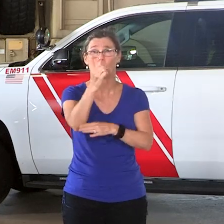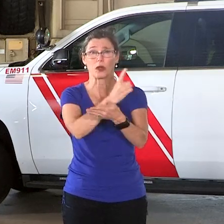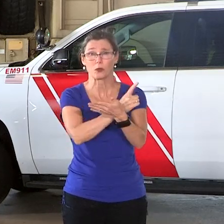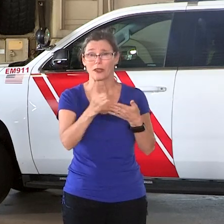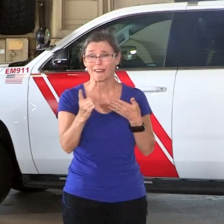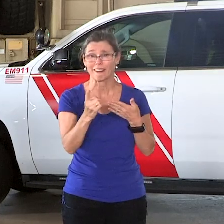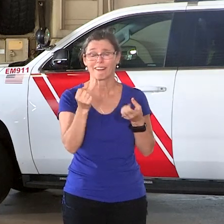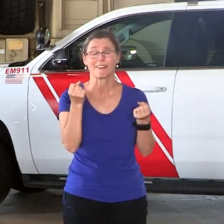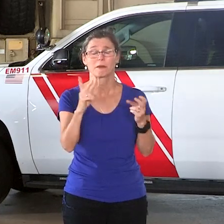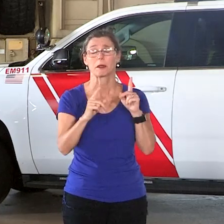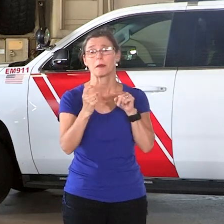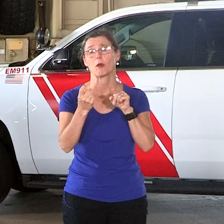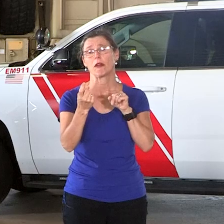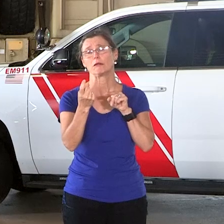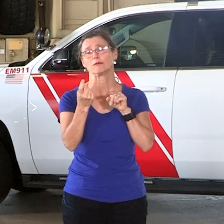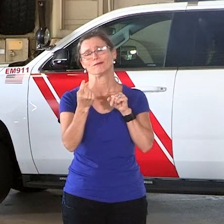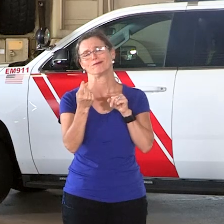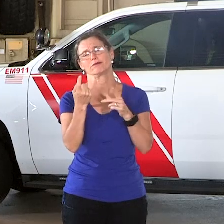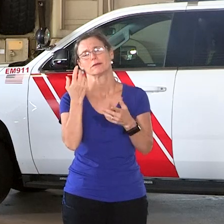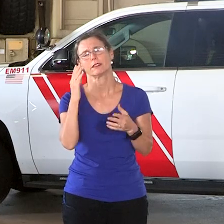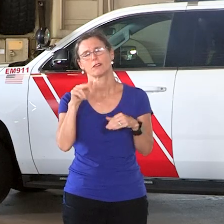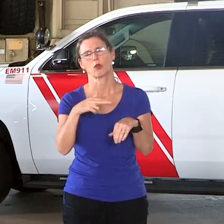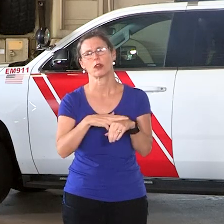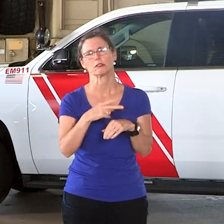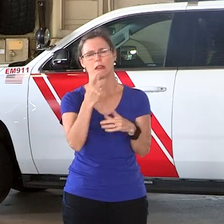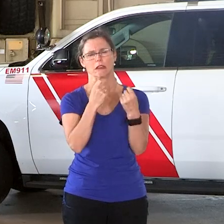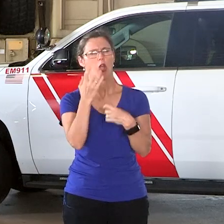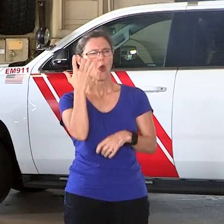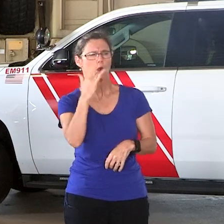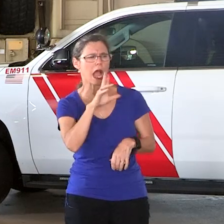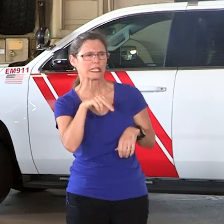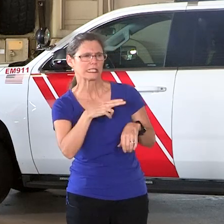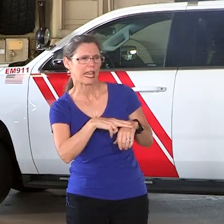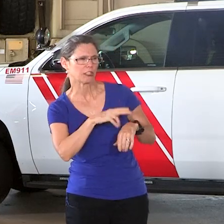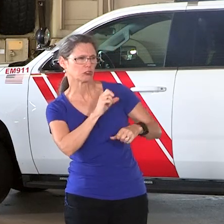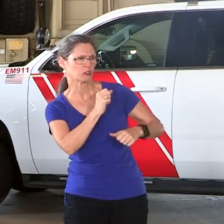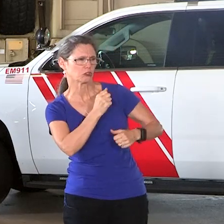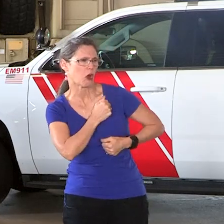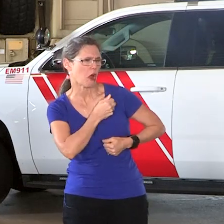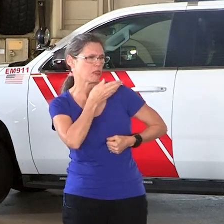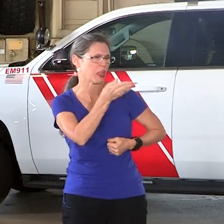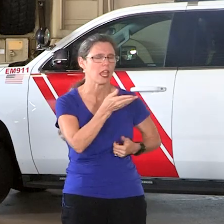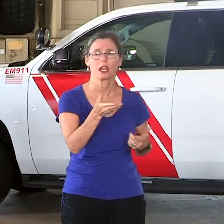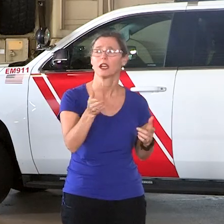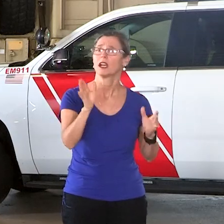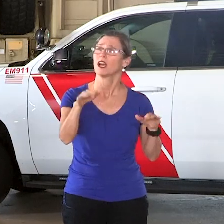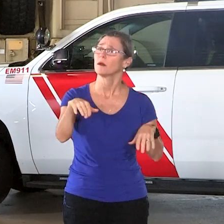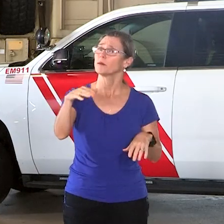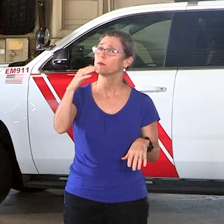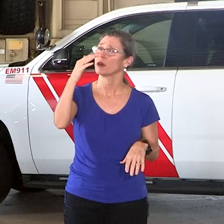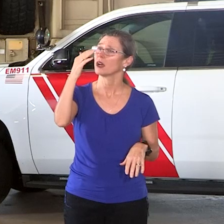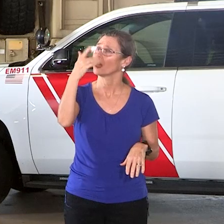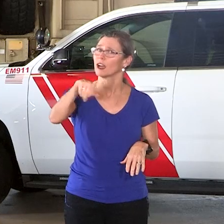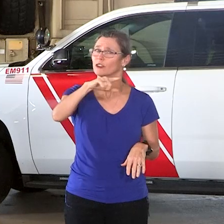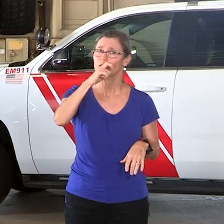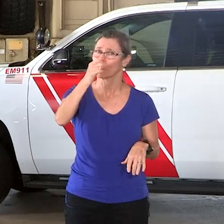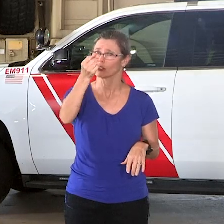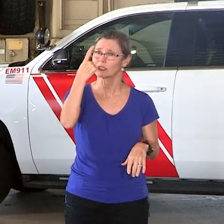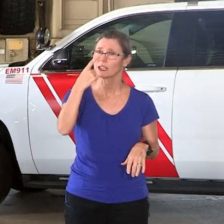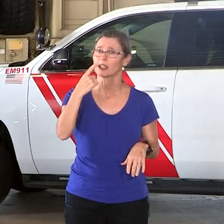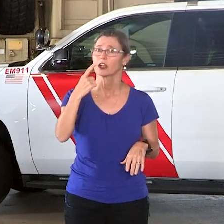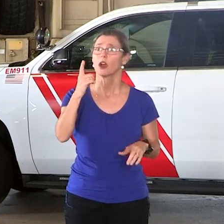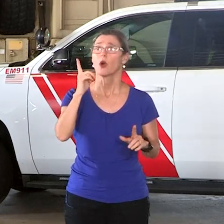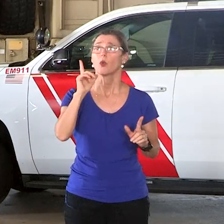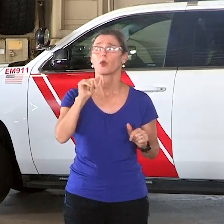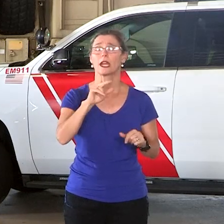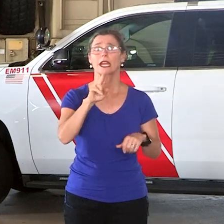lot of questions, of course, on social media. Why is the National Guard being called out? What people don't realize is when they're called to go